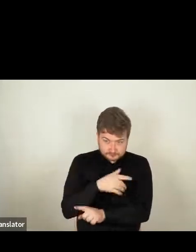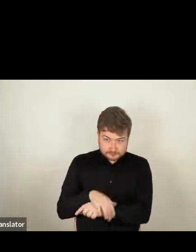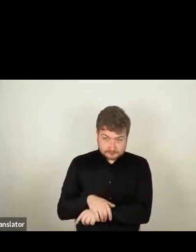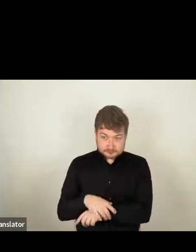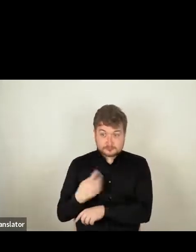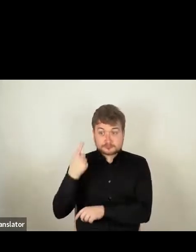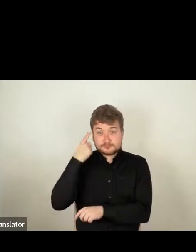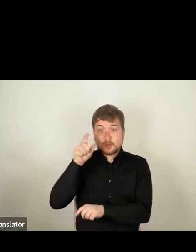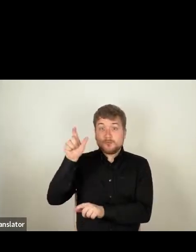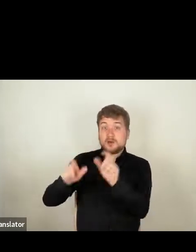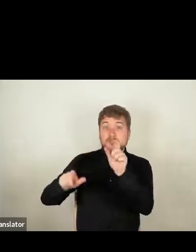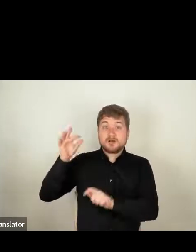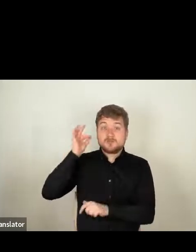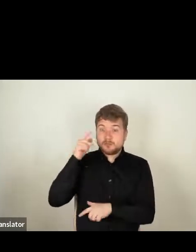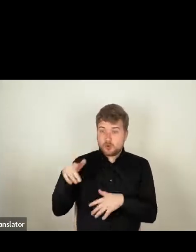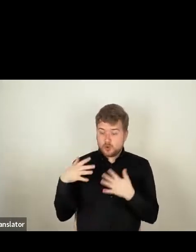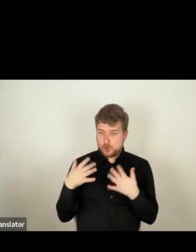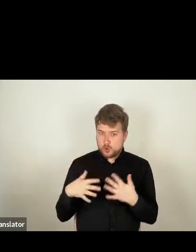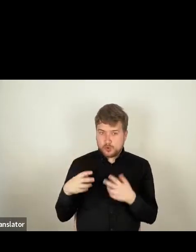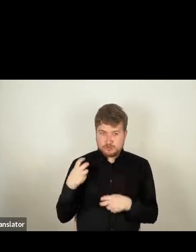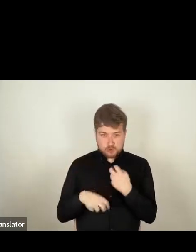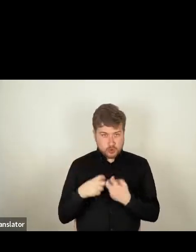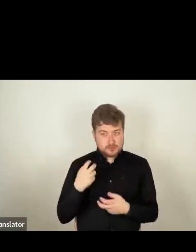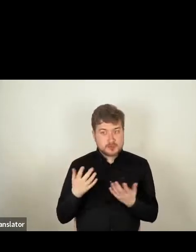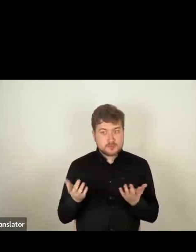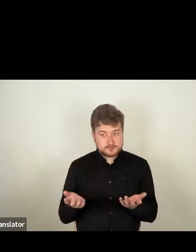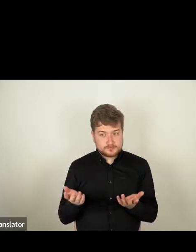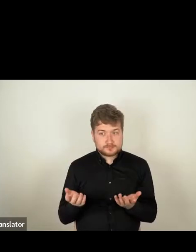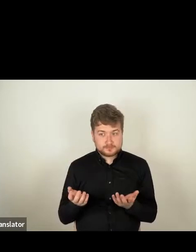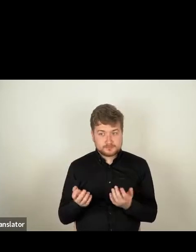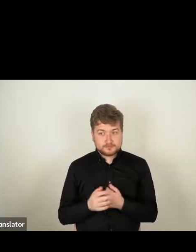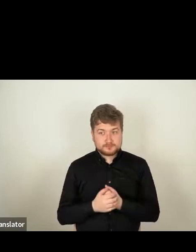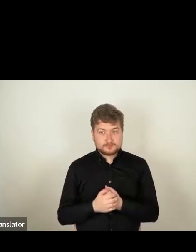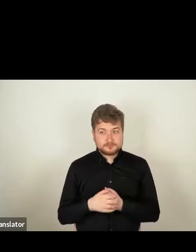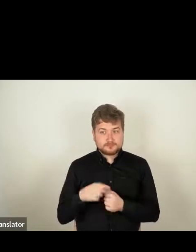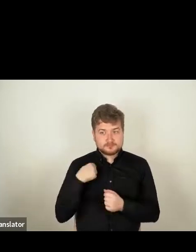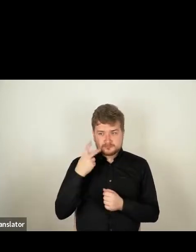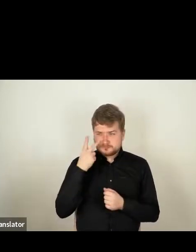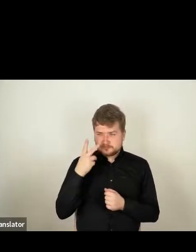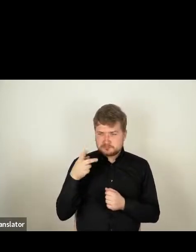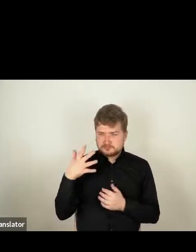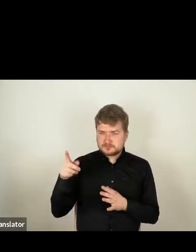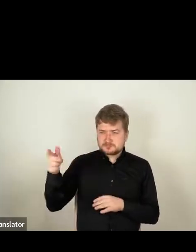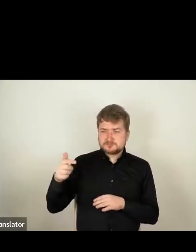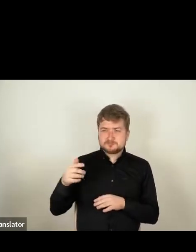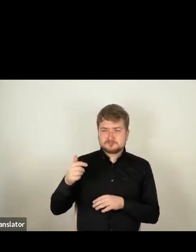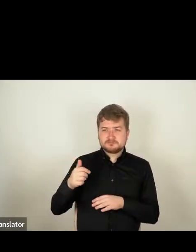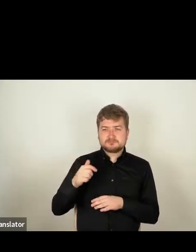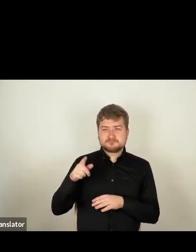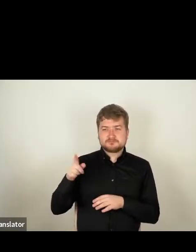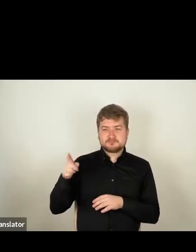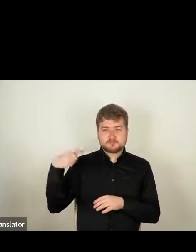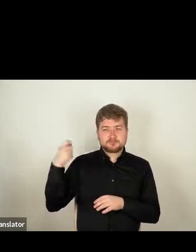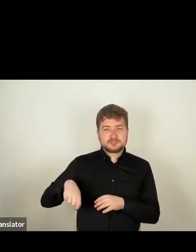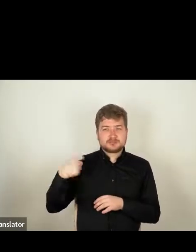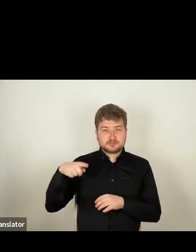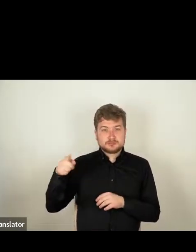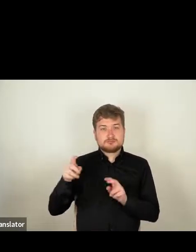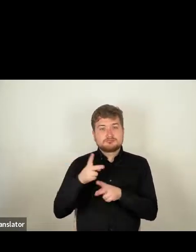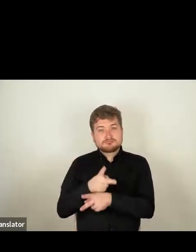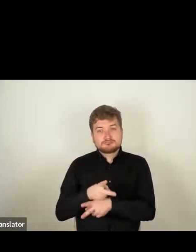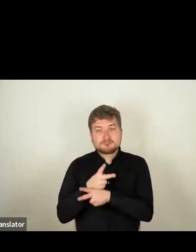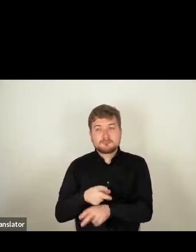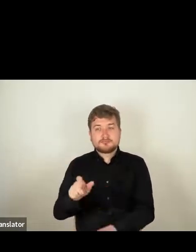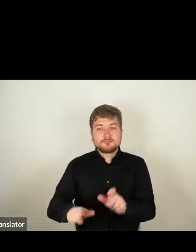I listened to President Setterfeld talk about issues like childcare. Childcare is important if women are going to participate fully in